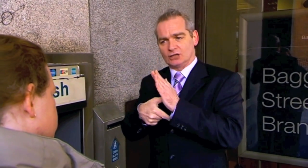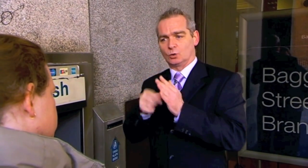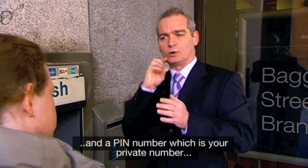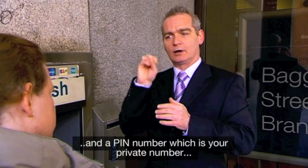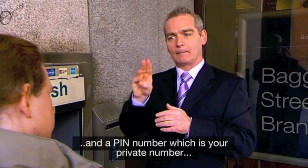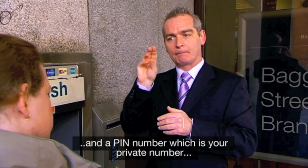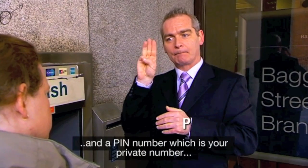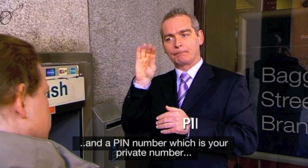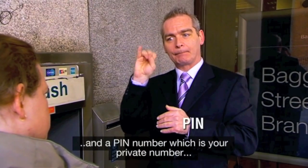And a PIN number,